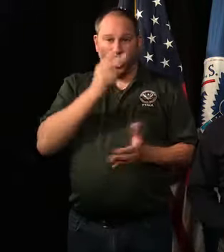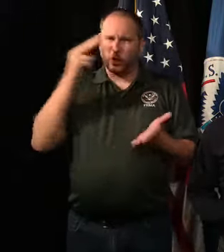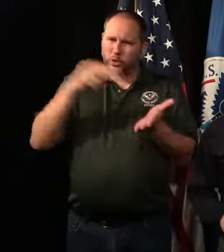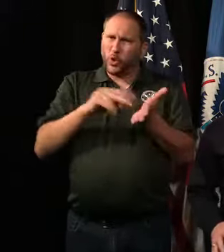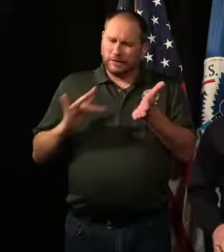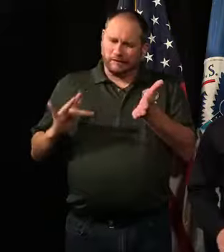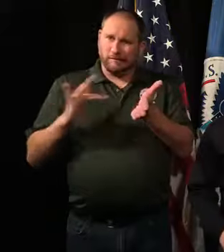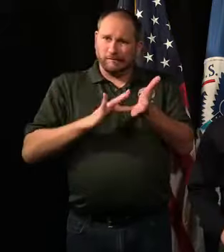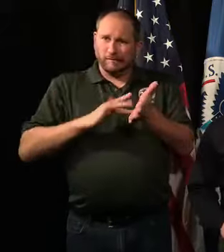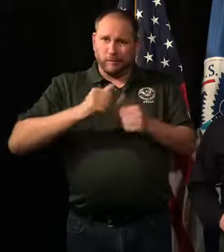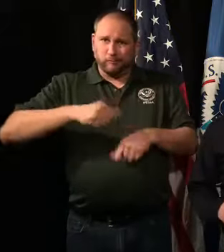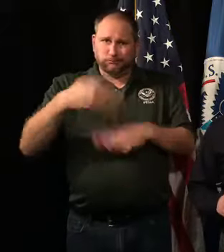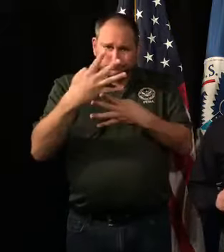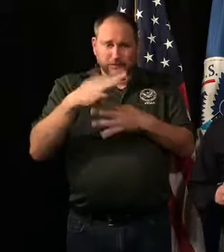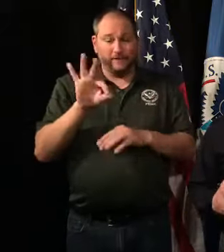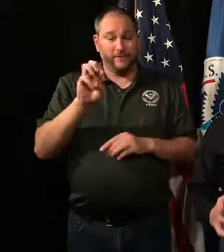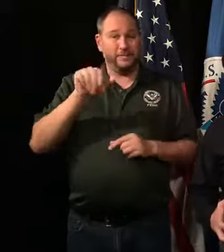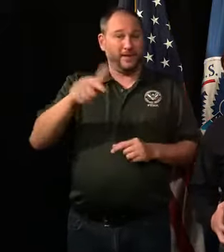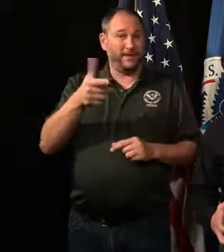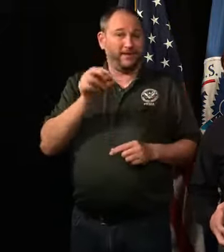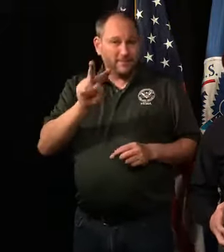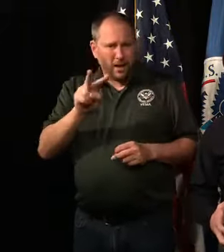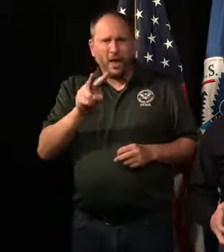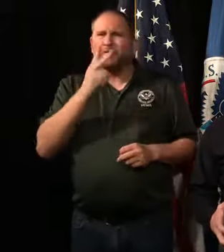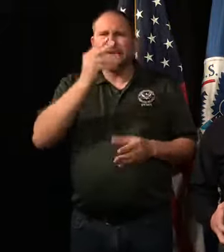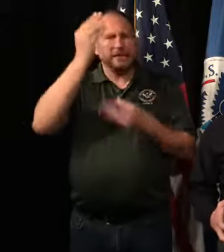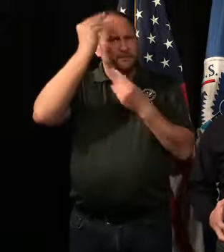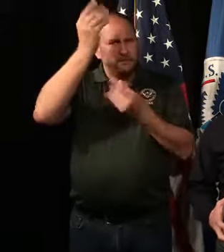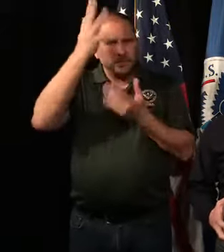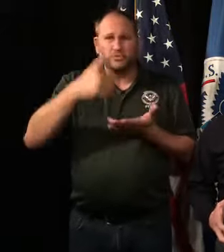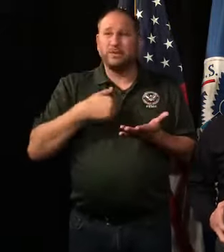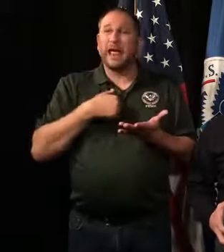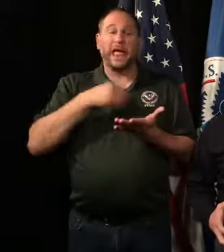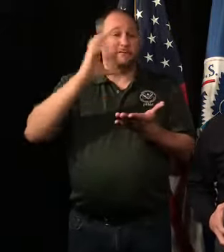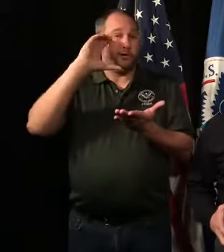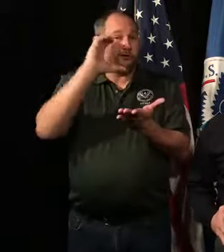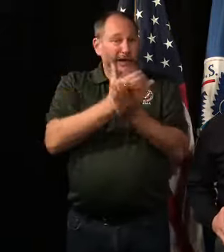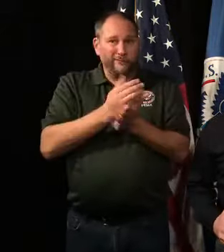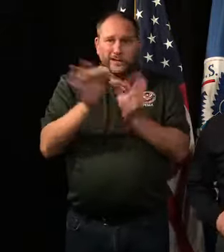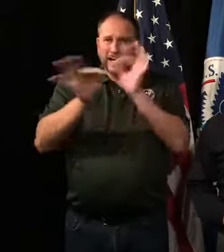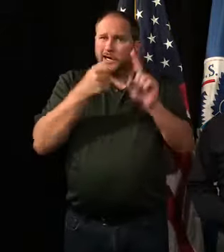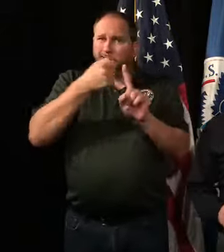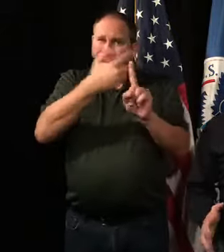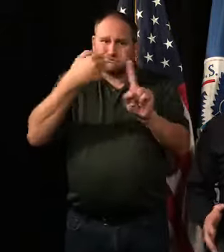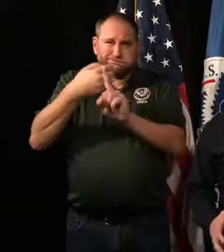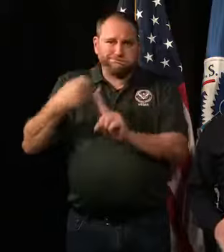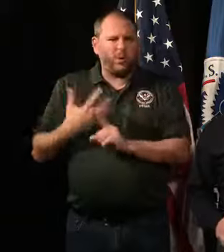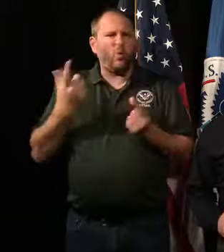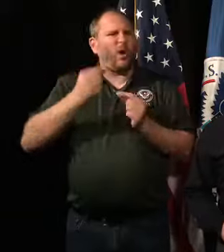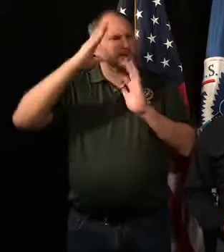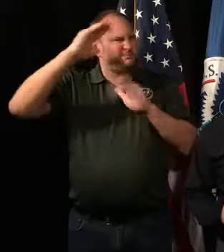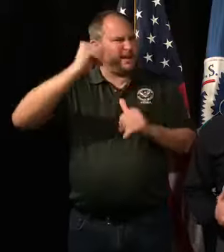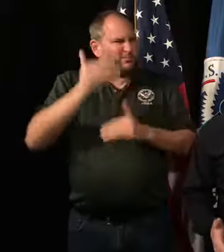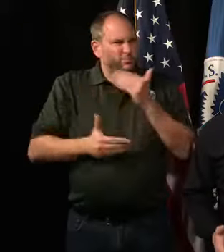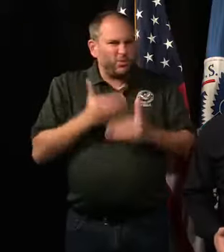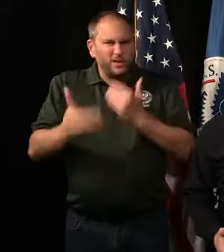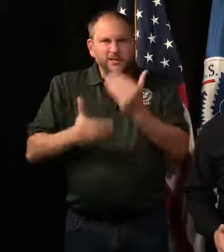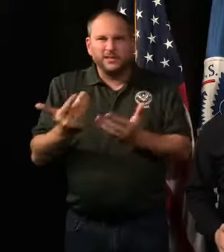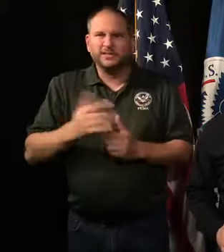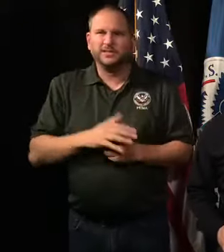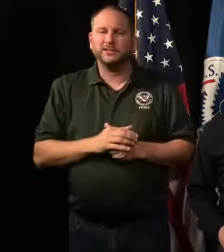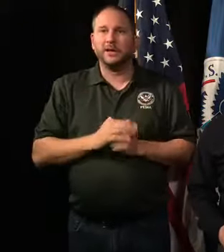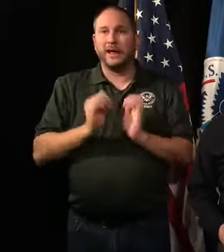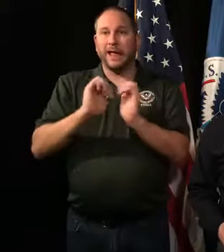FEMA.gov. You'll see resources. I've got some graphics that show you what you expect in this process. So many other ways in terms of how you register